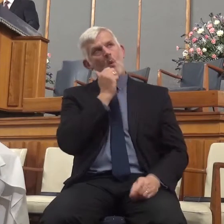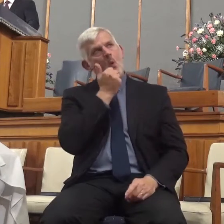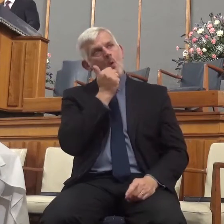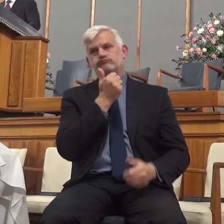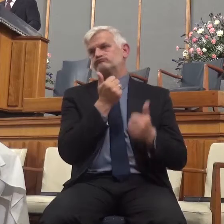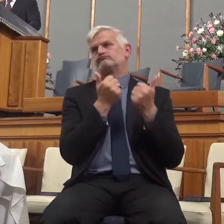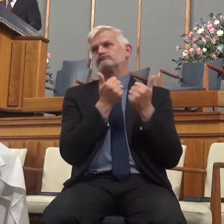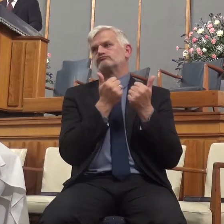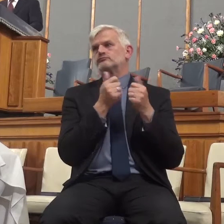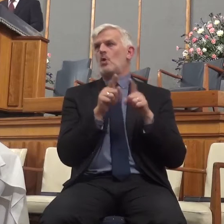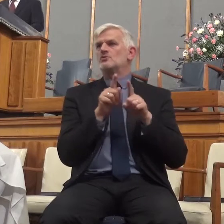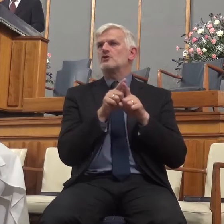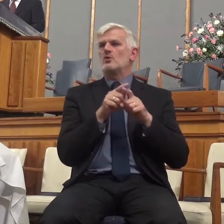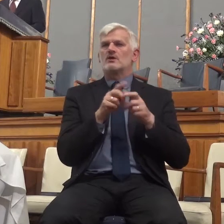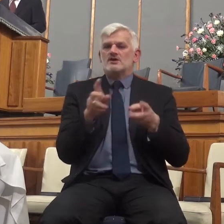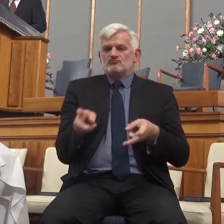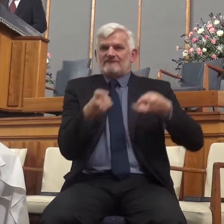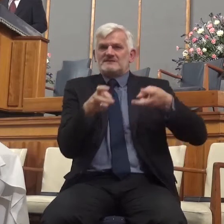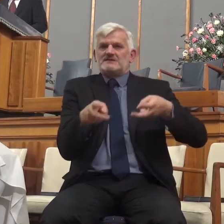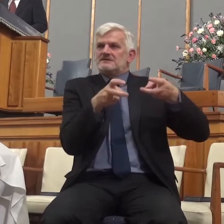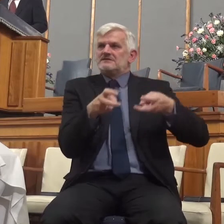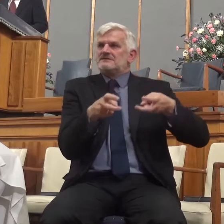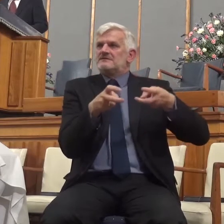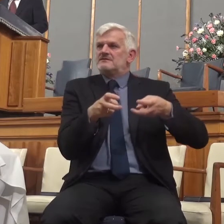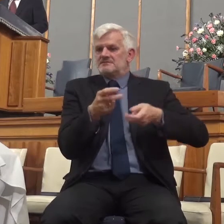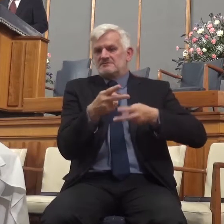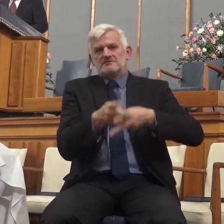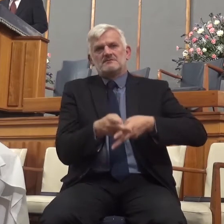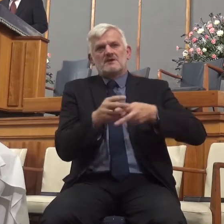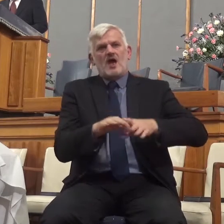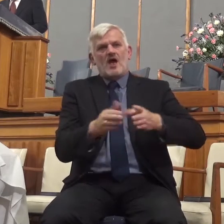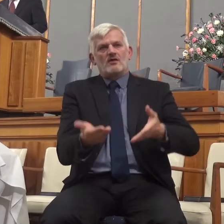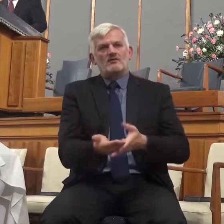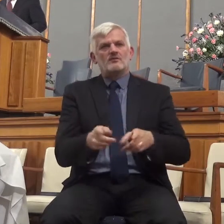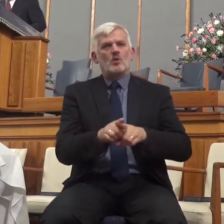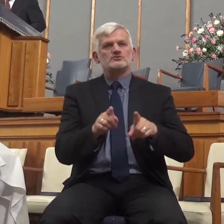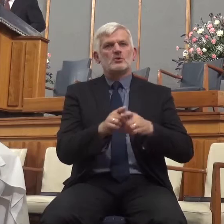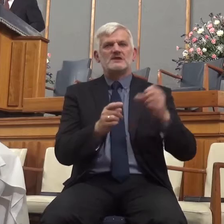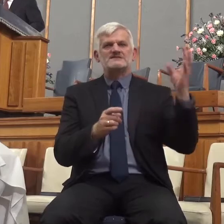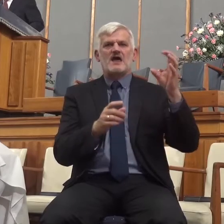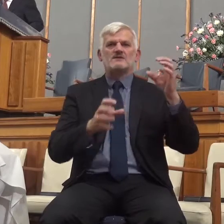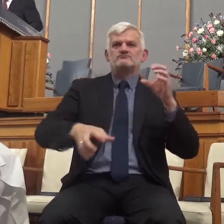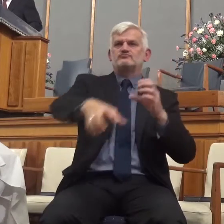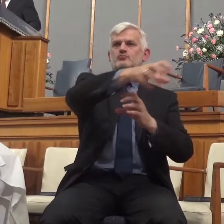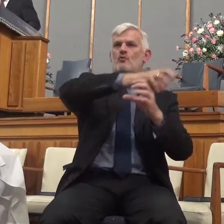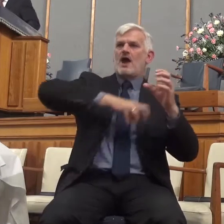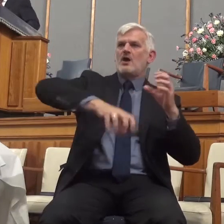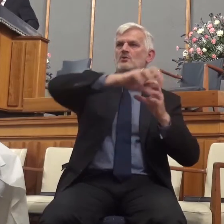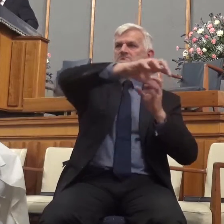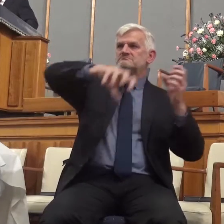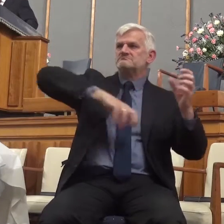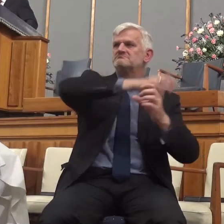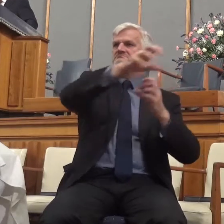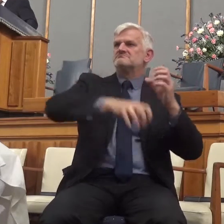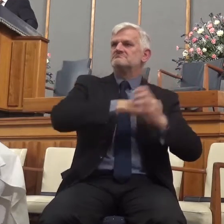gravitational football, the stability of the universe, and the light and the warmth and the supply